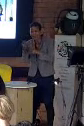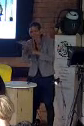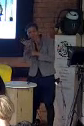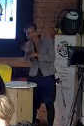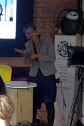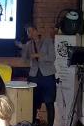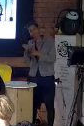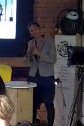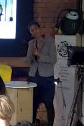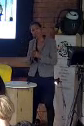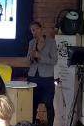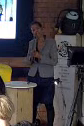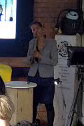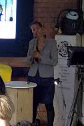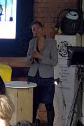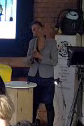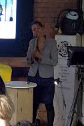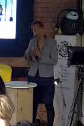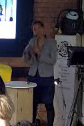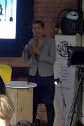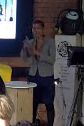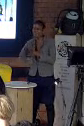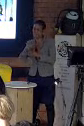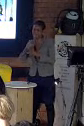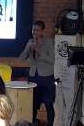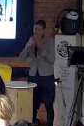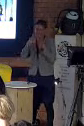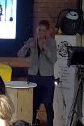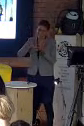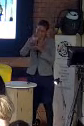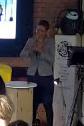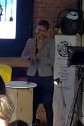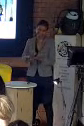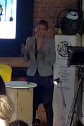sound and so on. Sorry, I can't answer this question. This is so